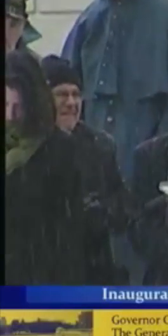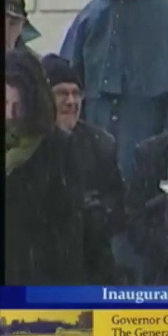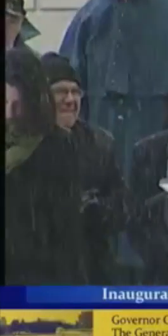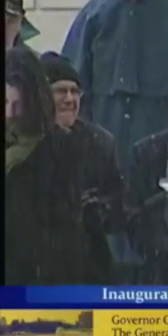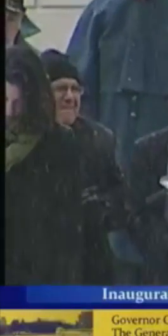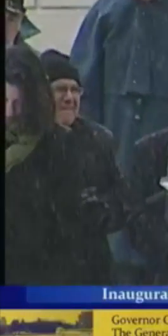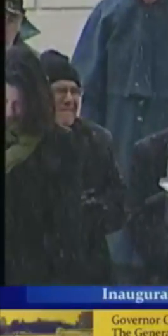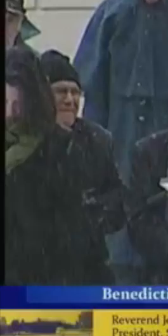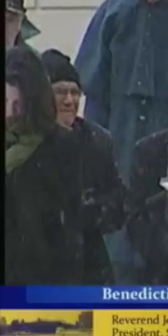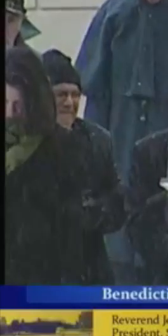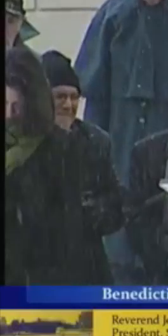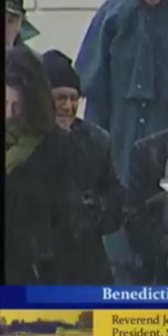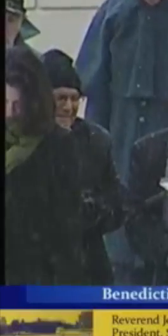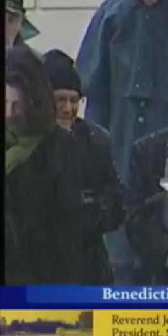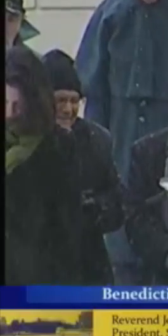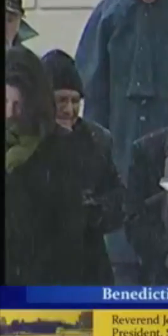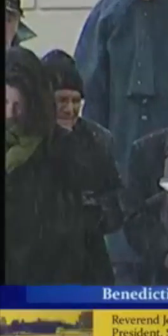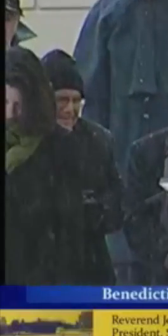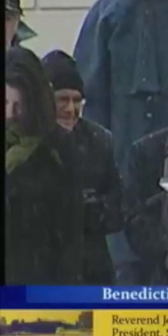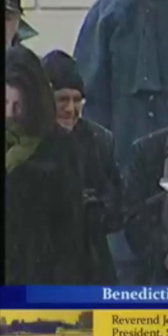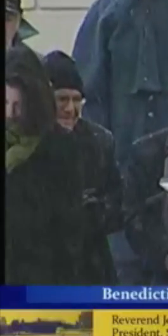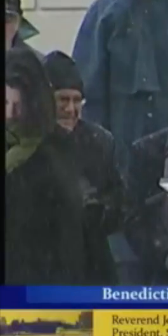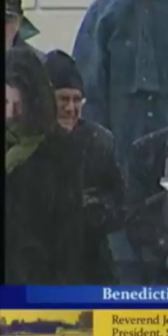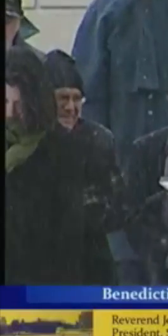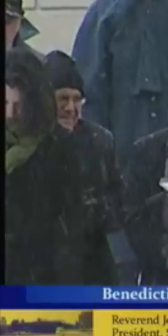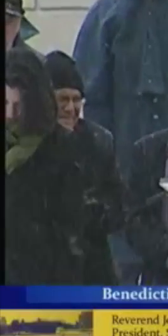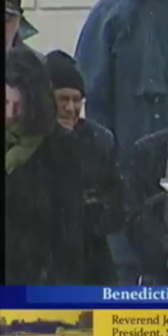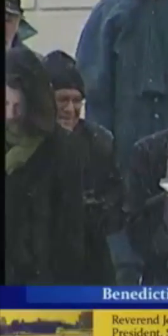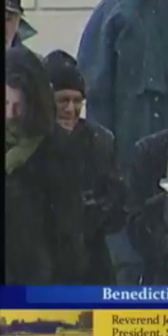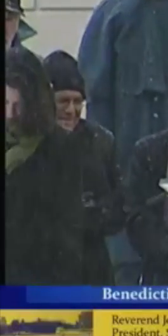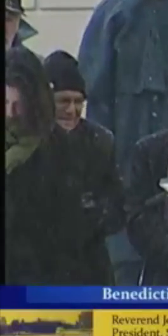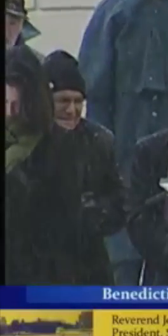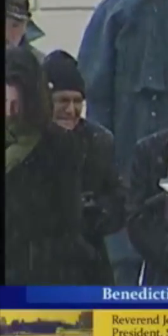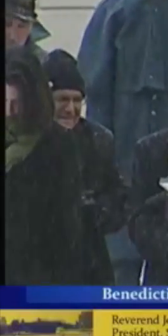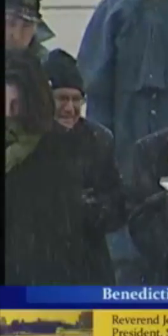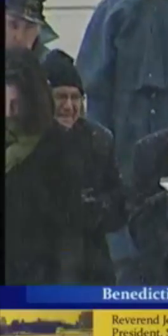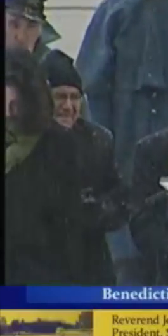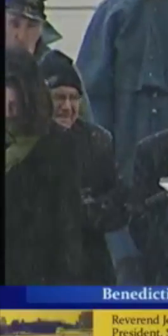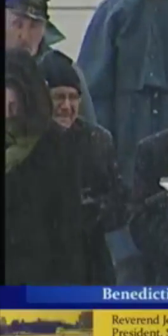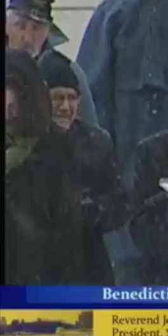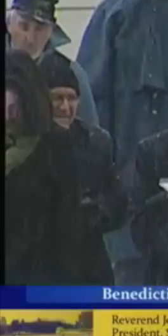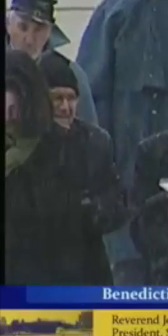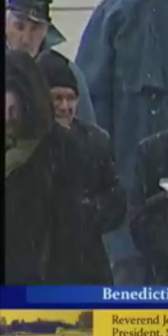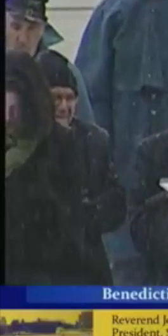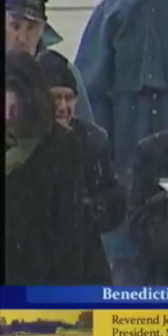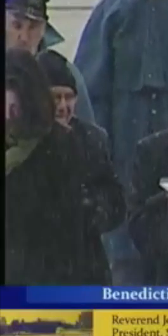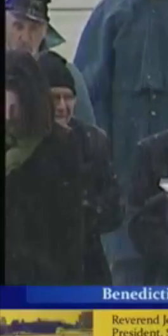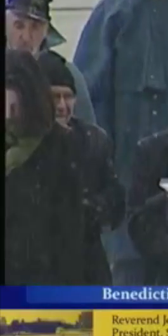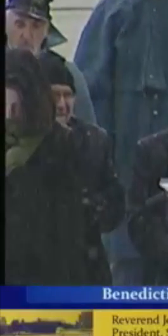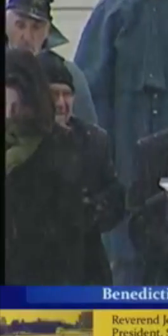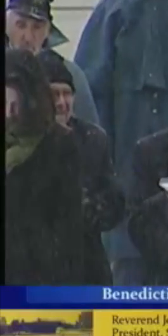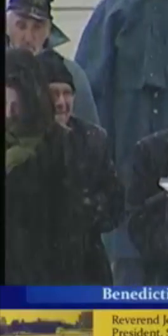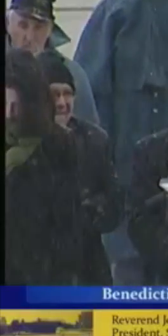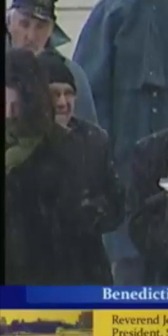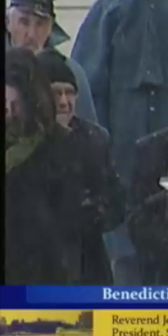the silent tears of those who suffer, and bless those who accompany the lonely and feed